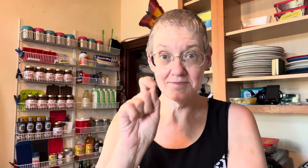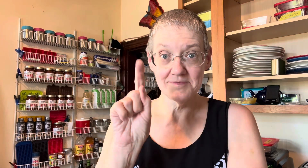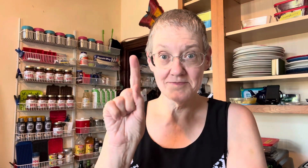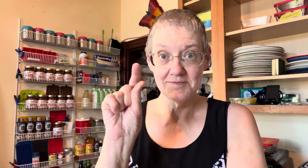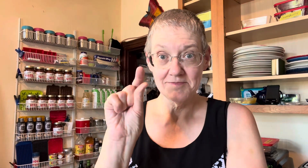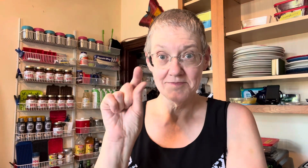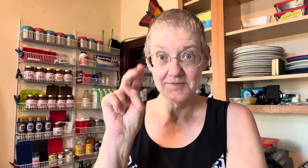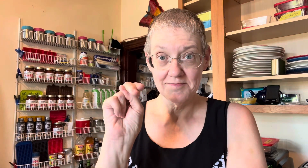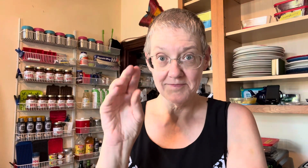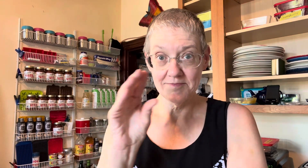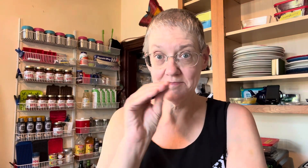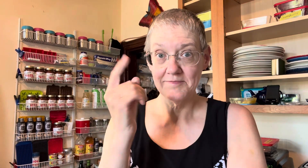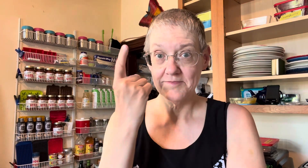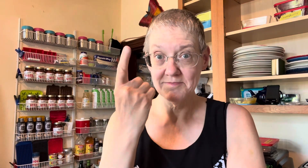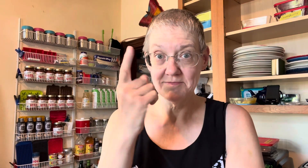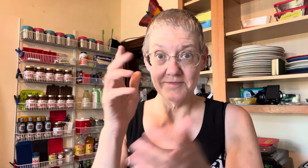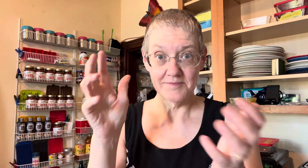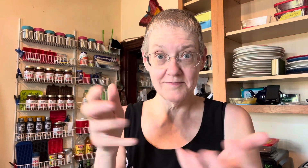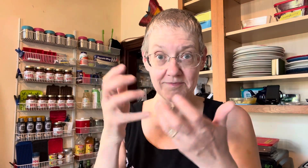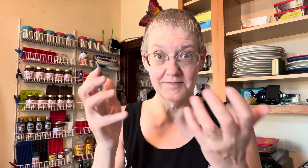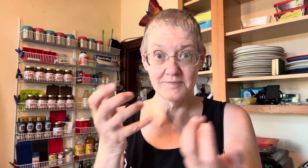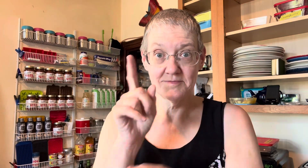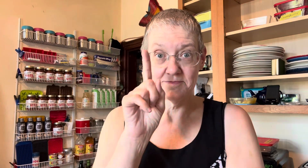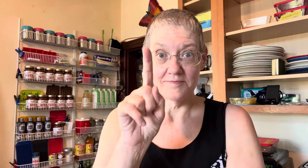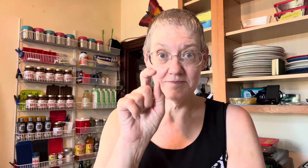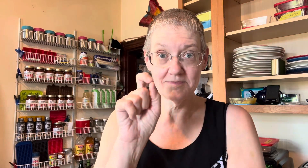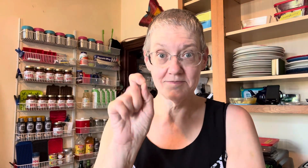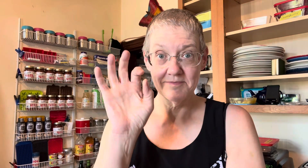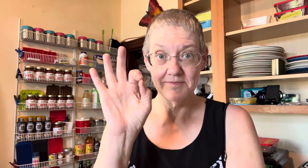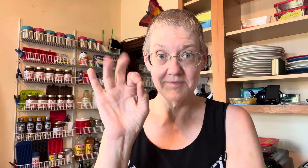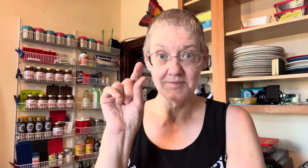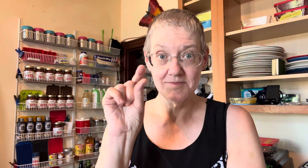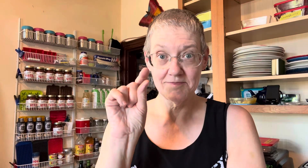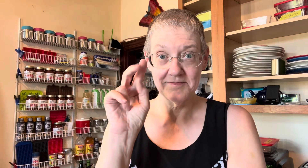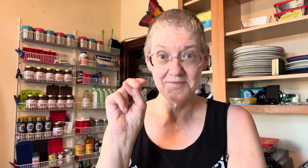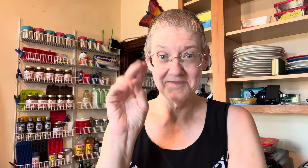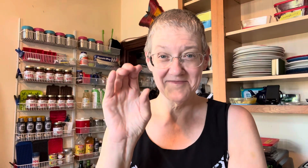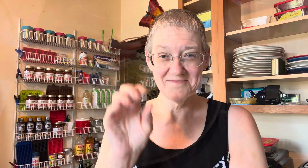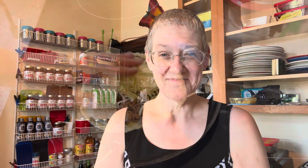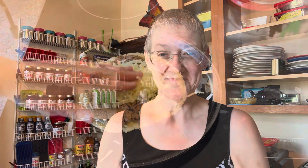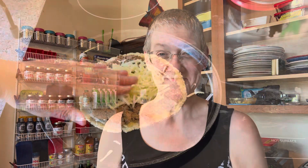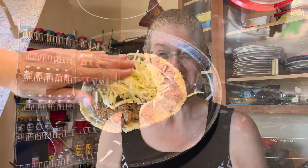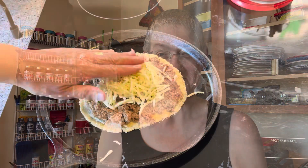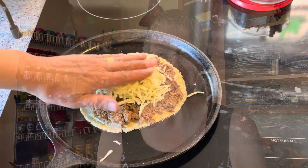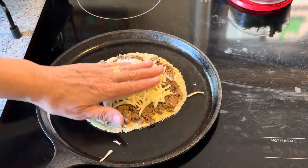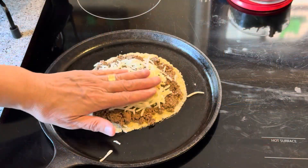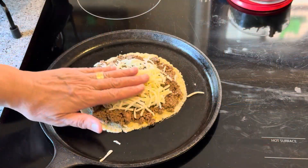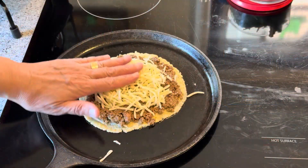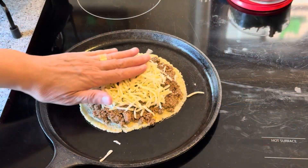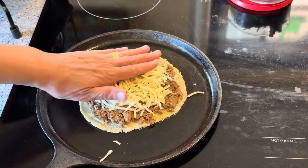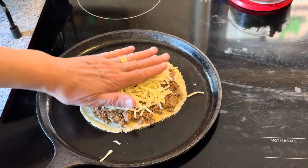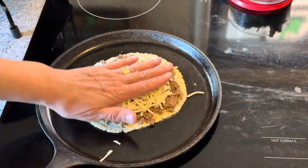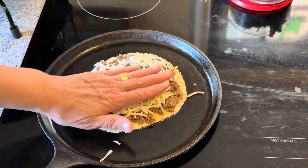I'm going to use 1/4 cup of cheese dip, 1.1 grams of net carbs, and 1 keto